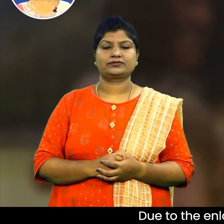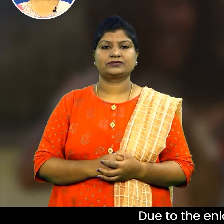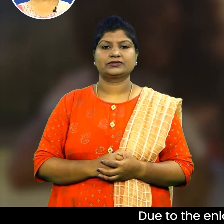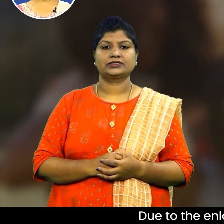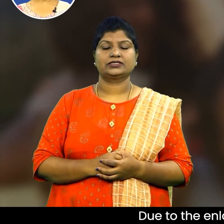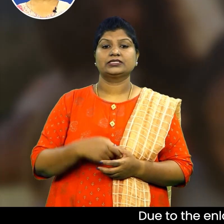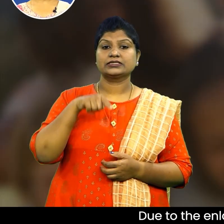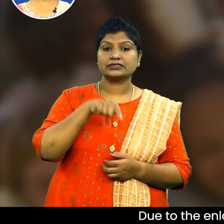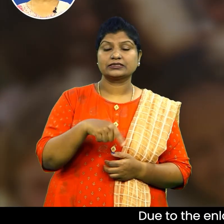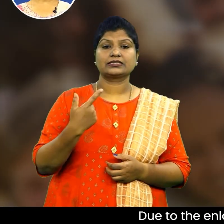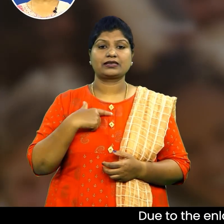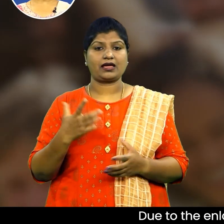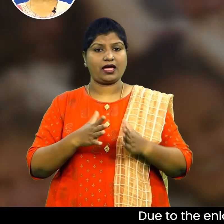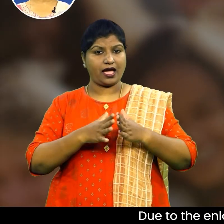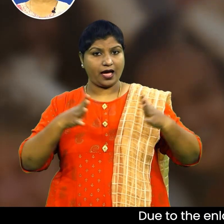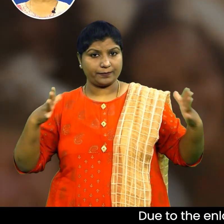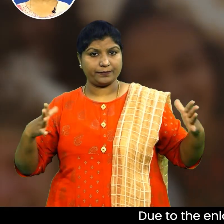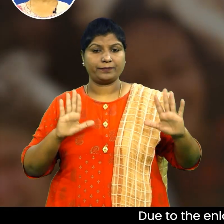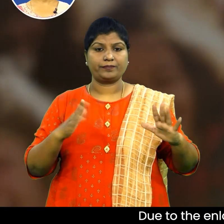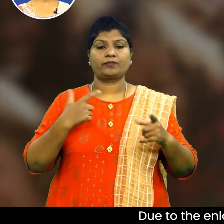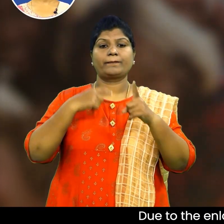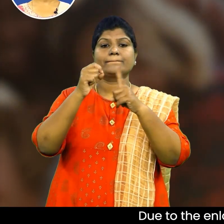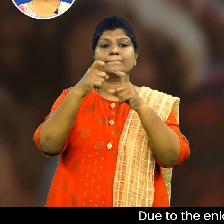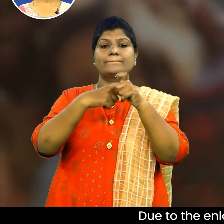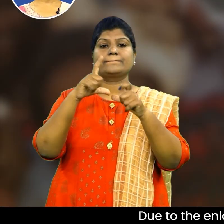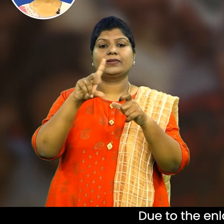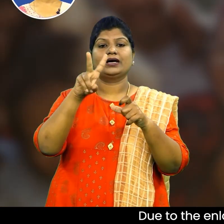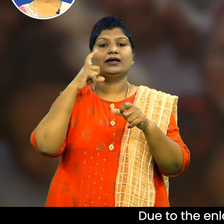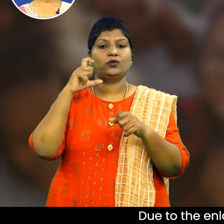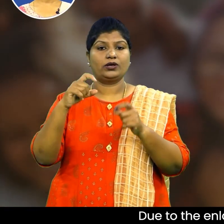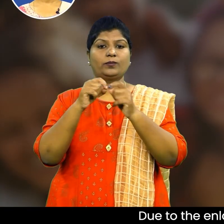Due to the enlargement of the pelvic bone